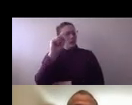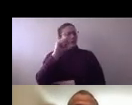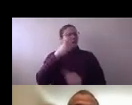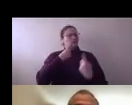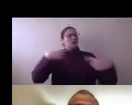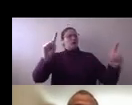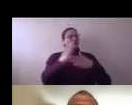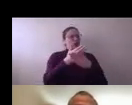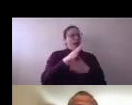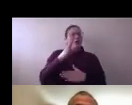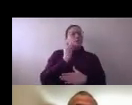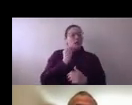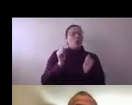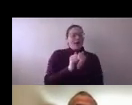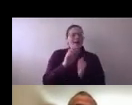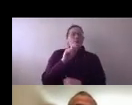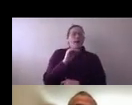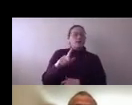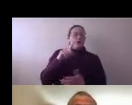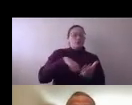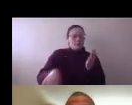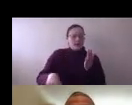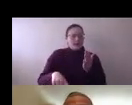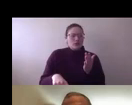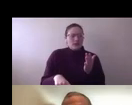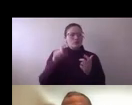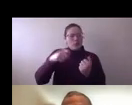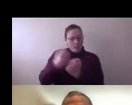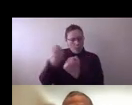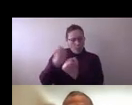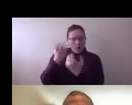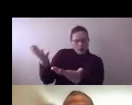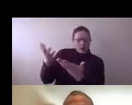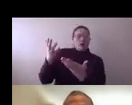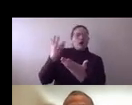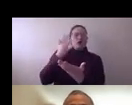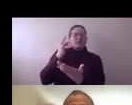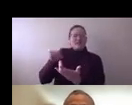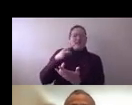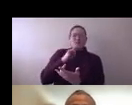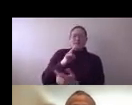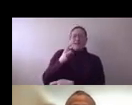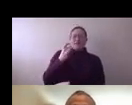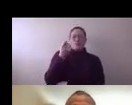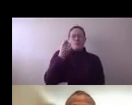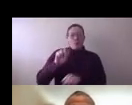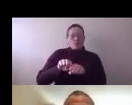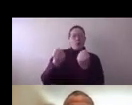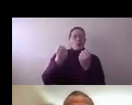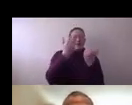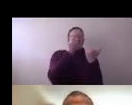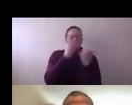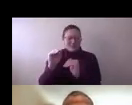against racial discrimination. They have very much broken the model minority constrictions